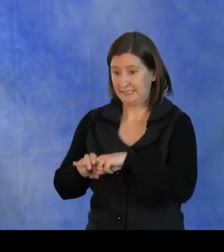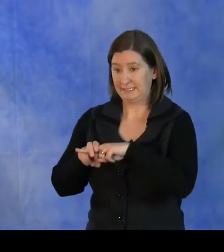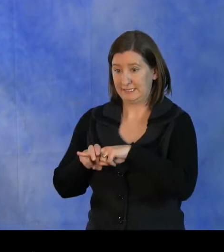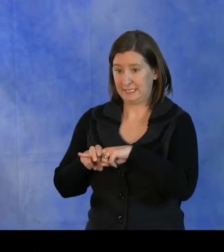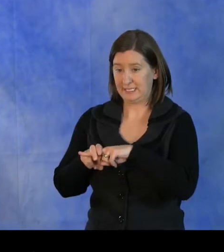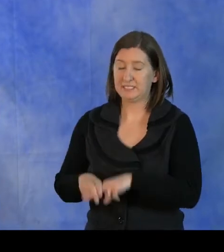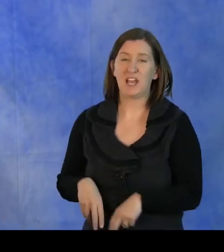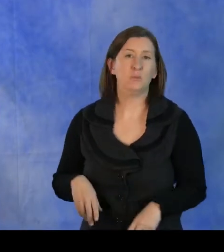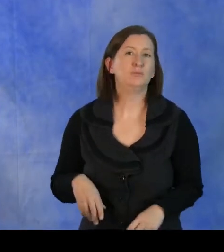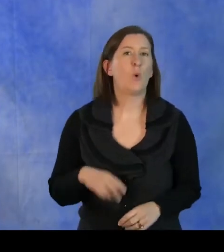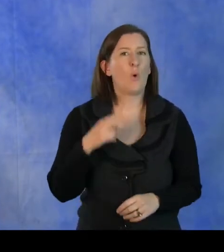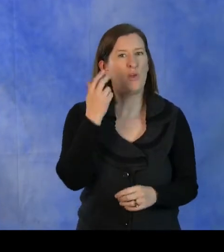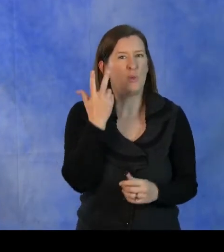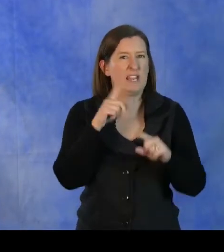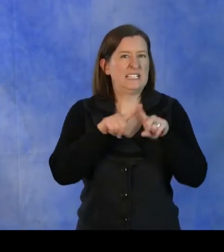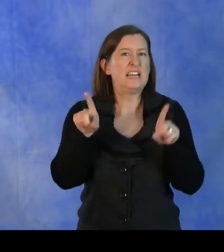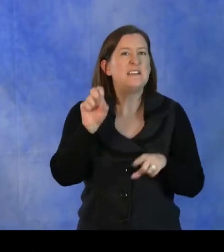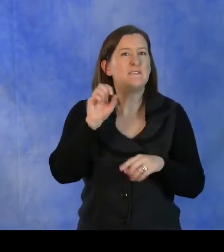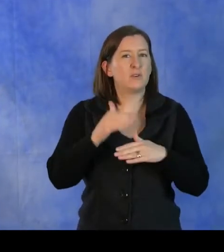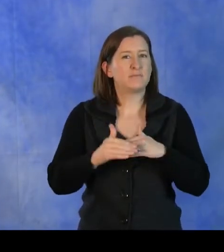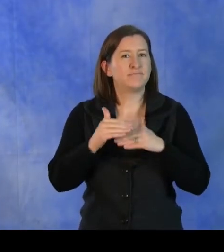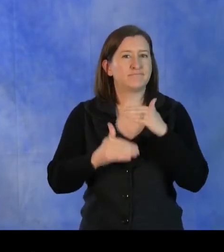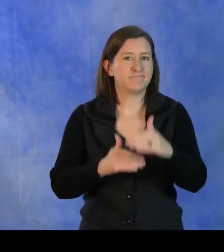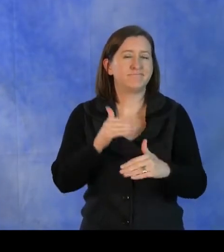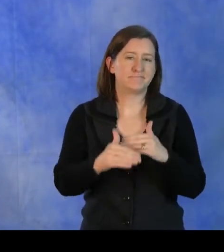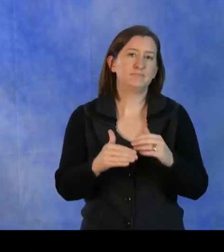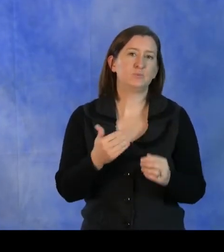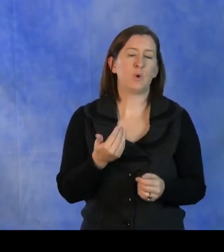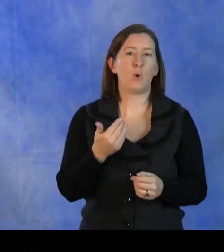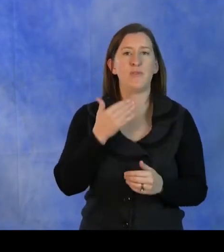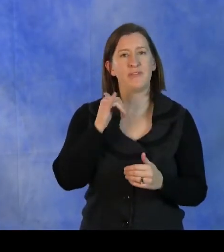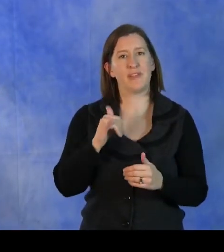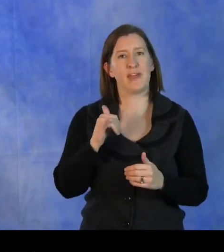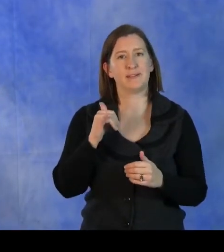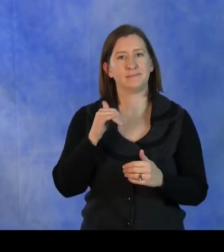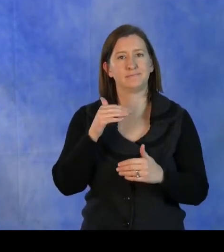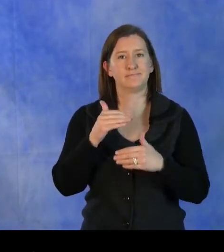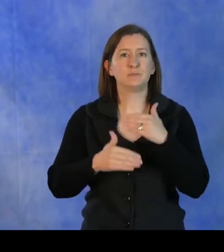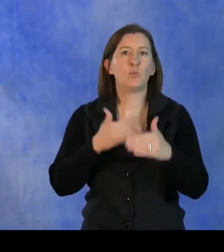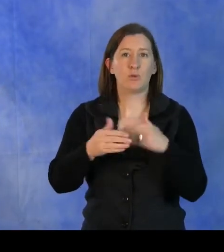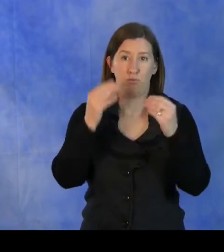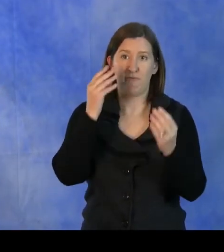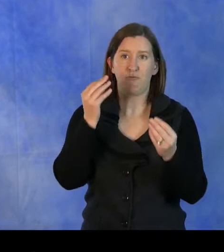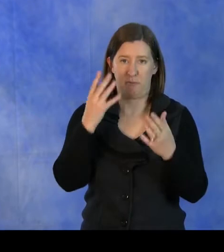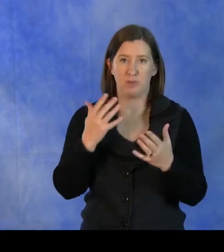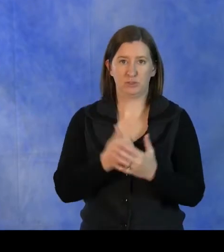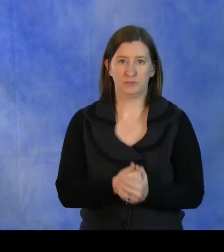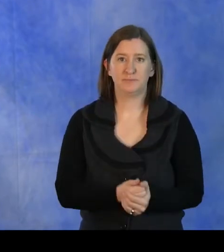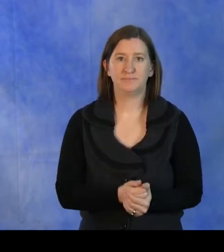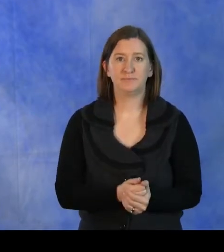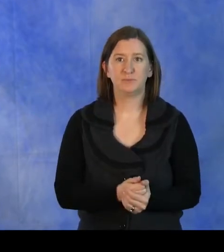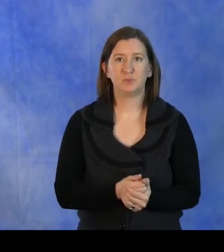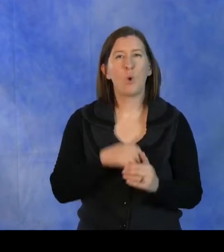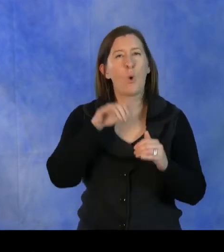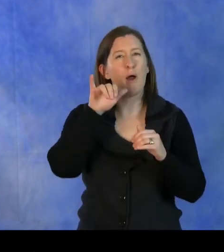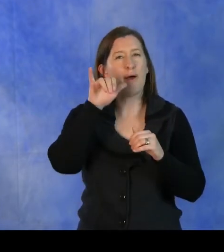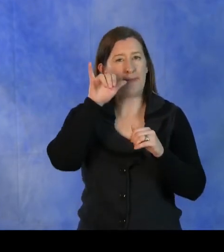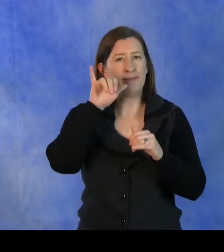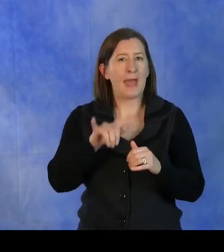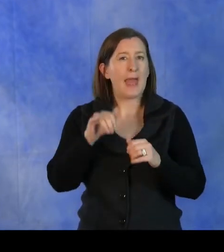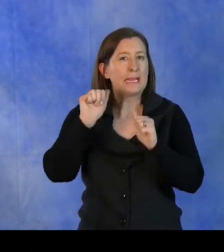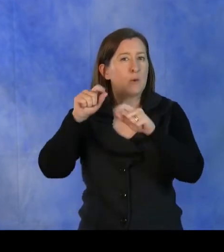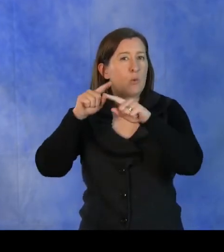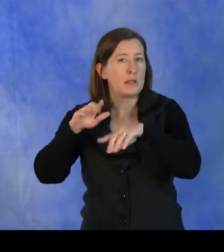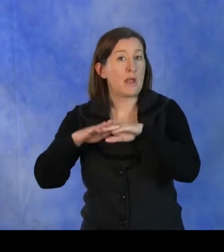it up. Then I put my backpack on the hook and then I sit down. So those are different